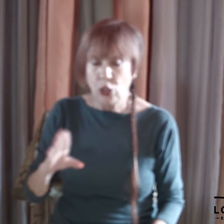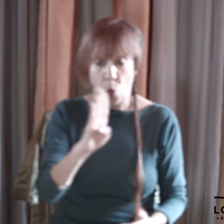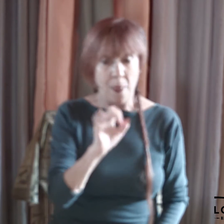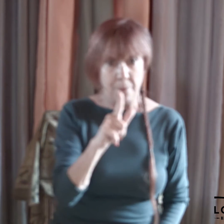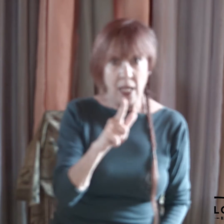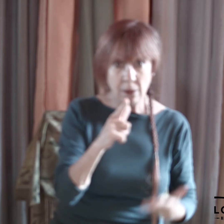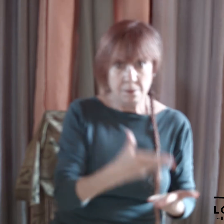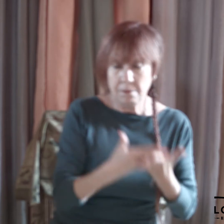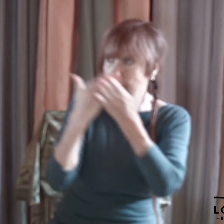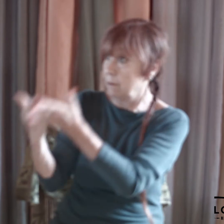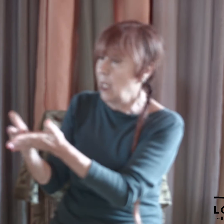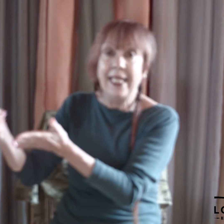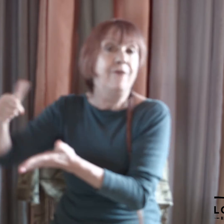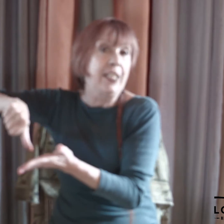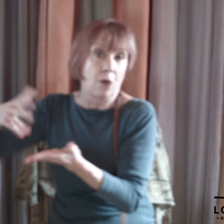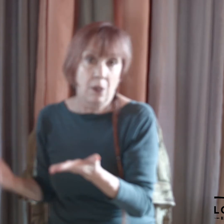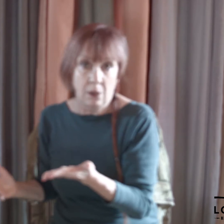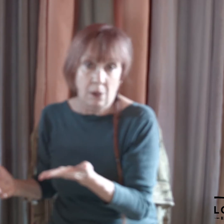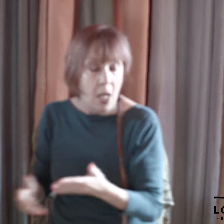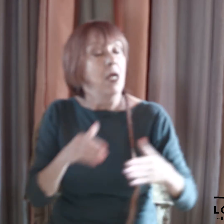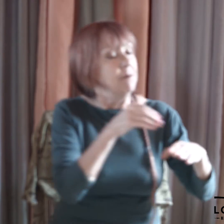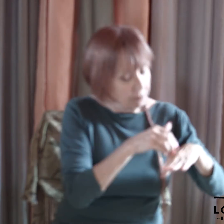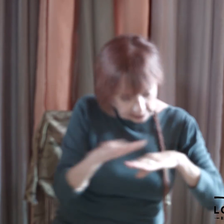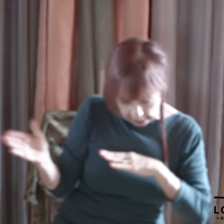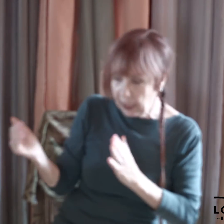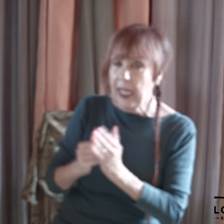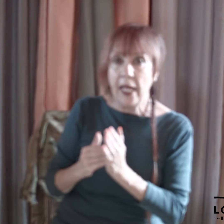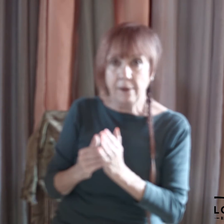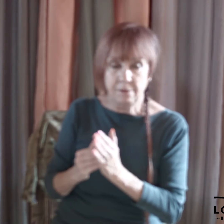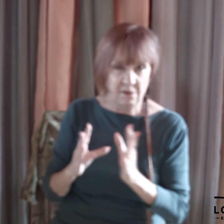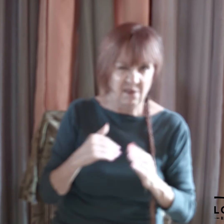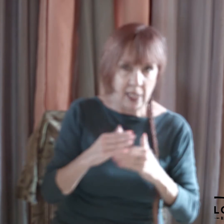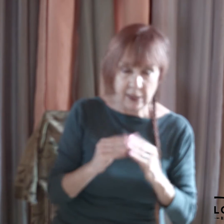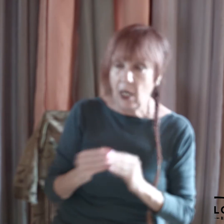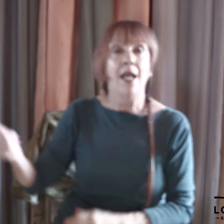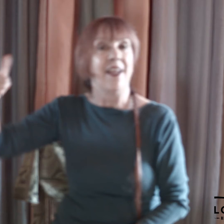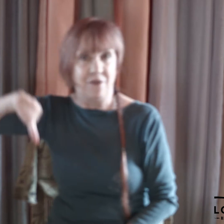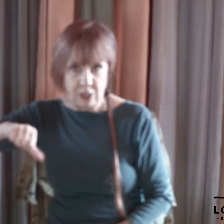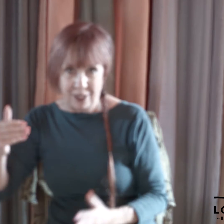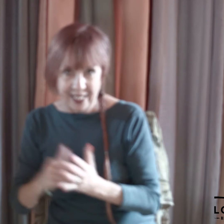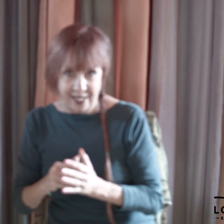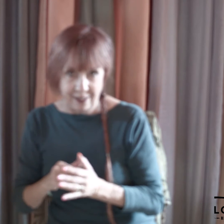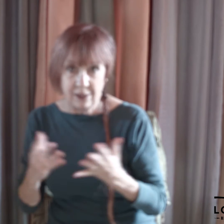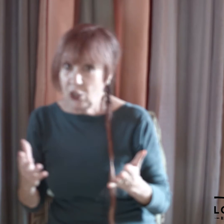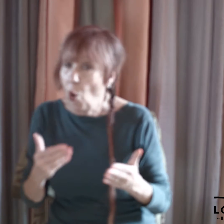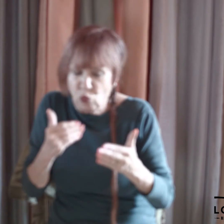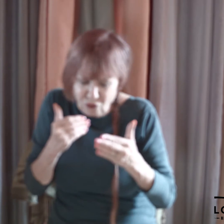on his desk, he simply vetoed it. And so we sent it back to him again in the next session, and he vetoed it again. So we came very